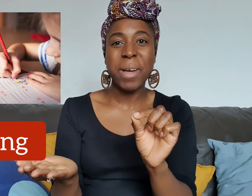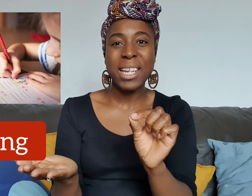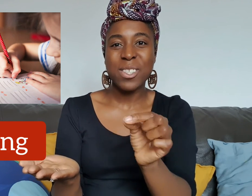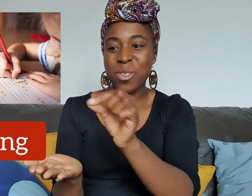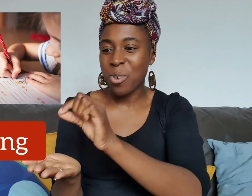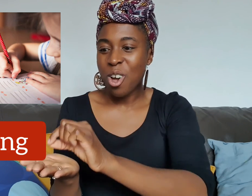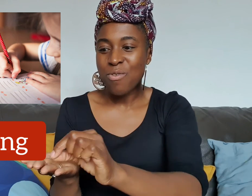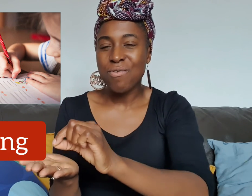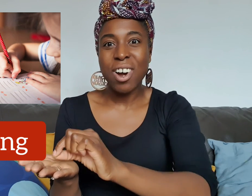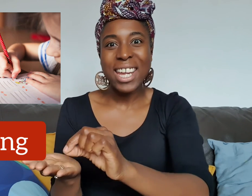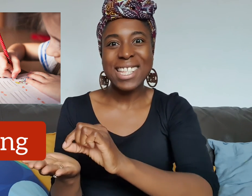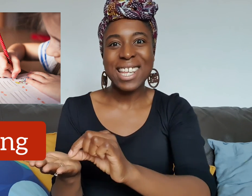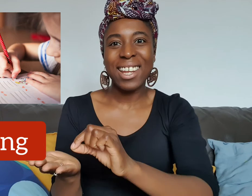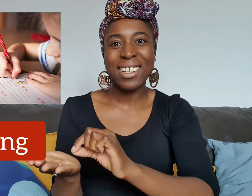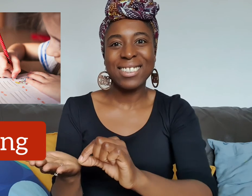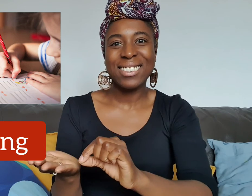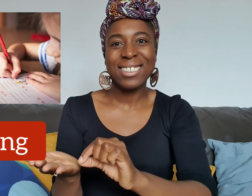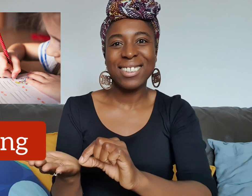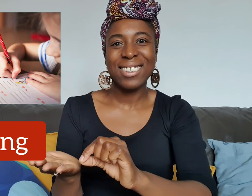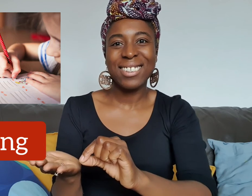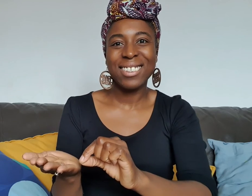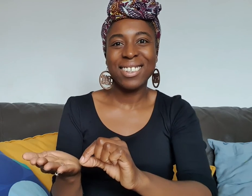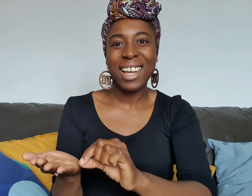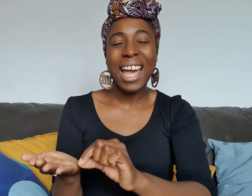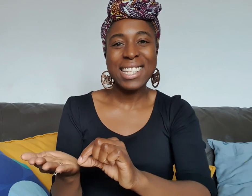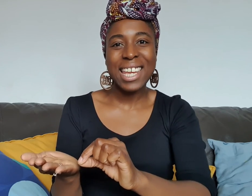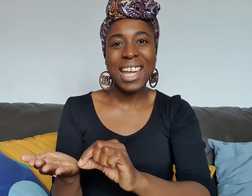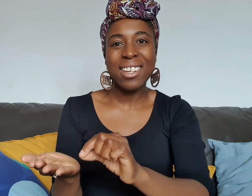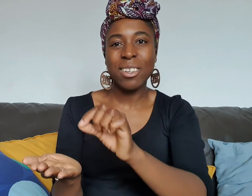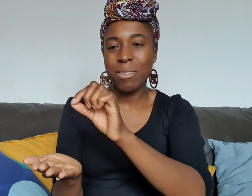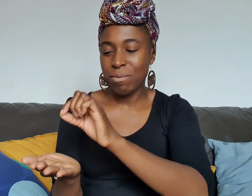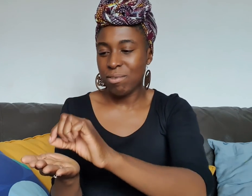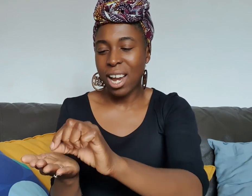pencil. Writing. And again. Writing.